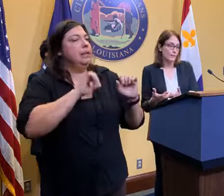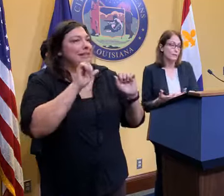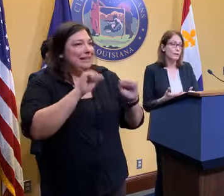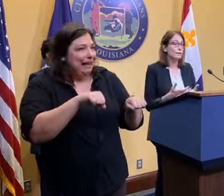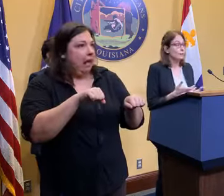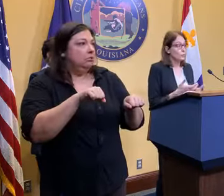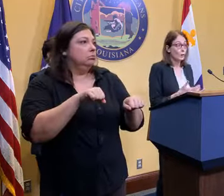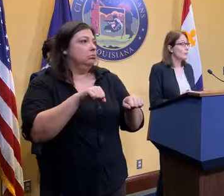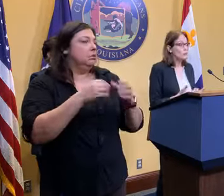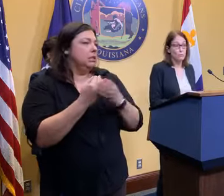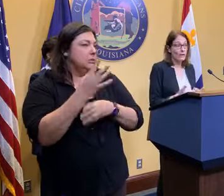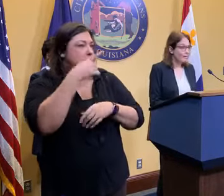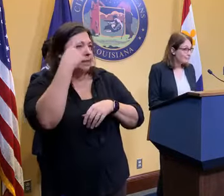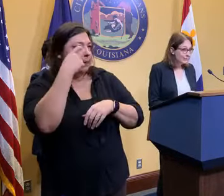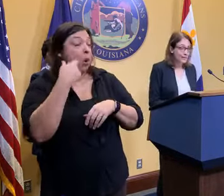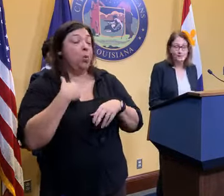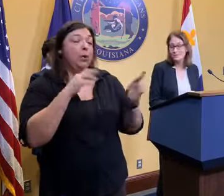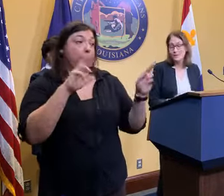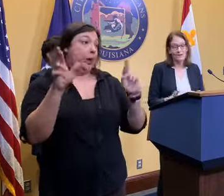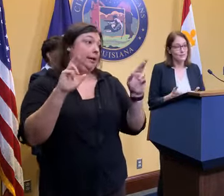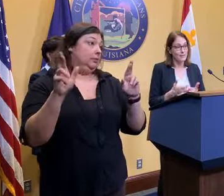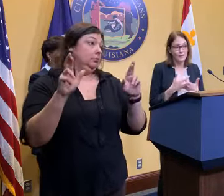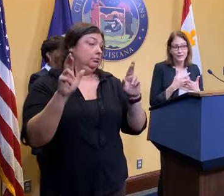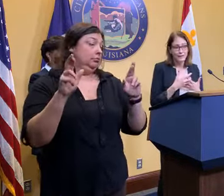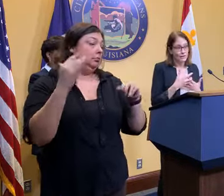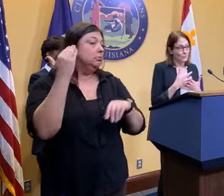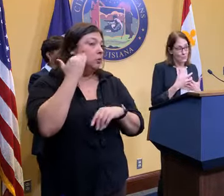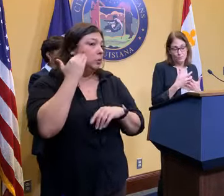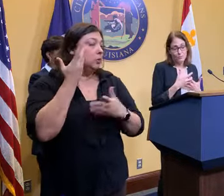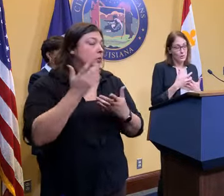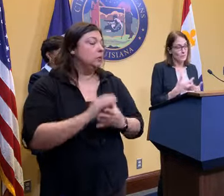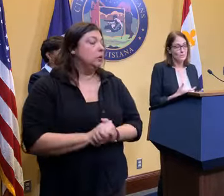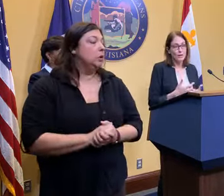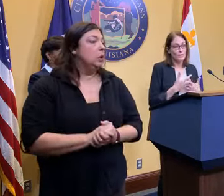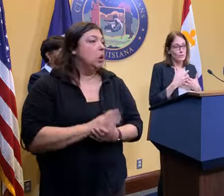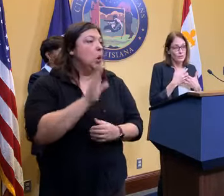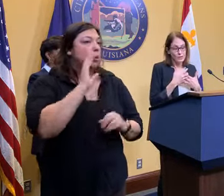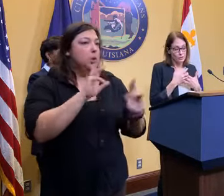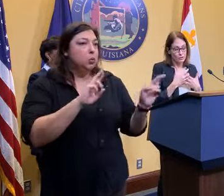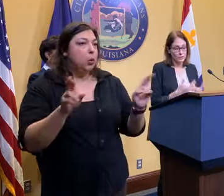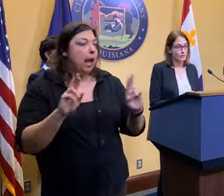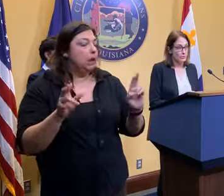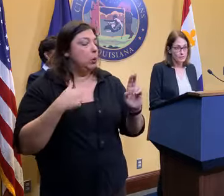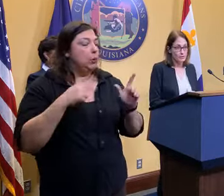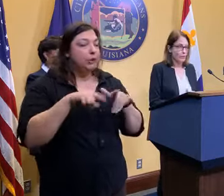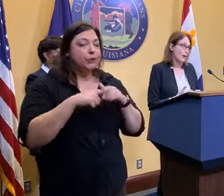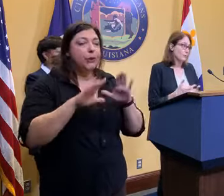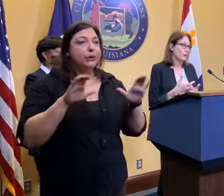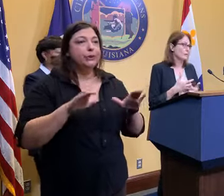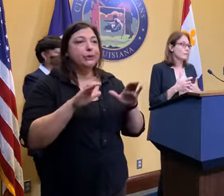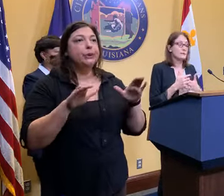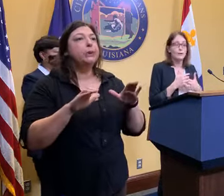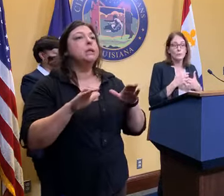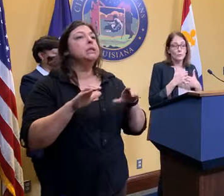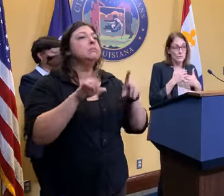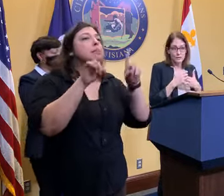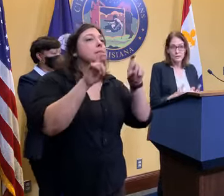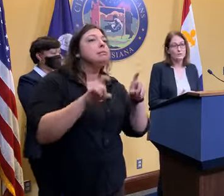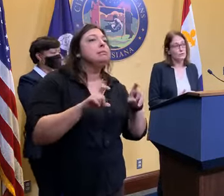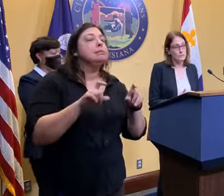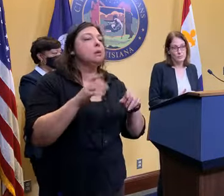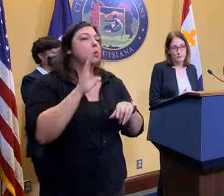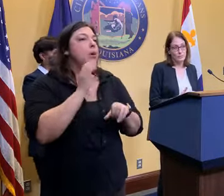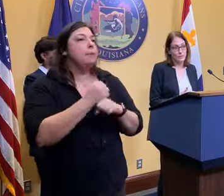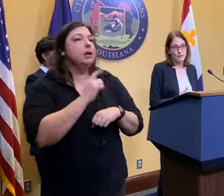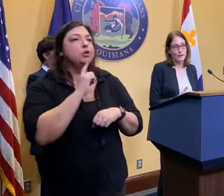that timeline. We're gonna be ready, as the mayor said. We're gonna be ready. We've already started doing some dry runs. We will